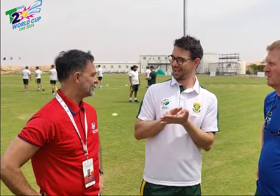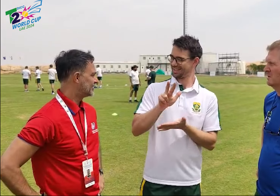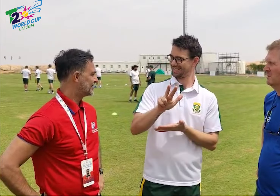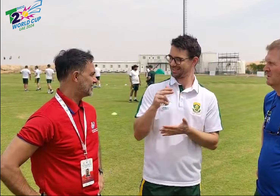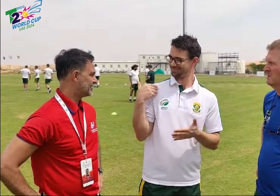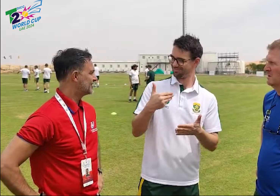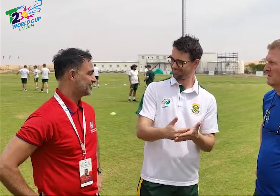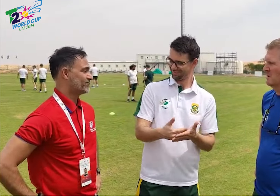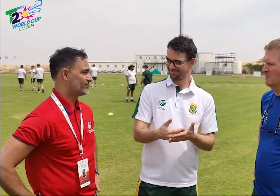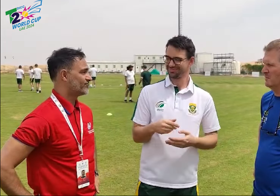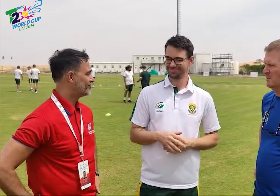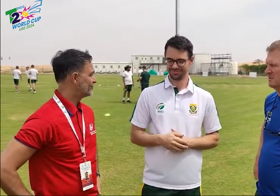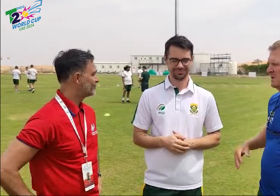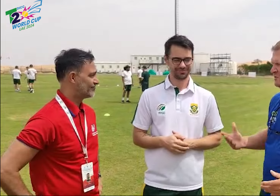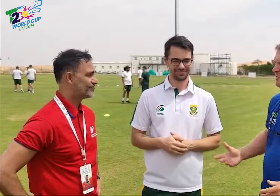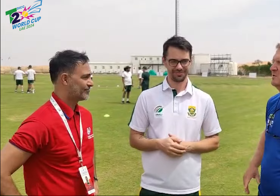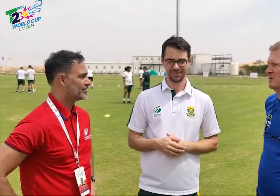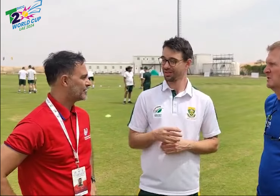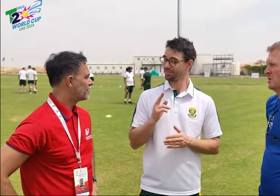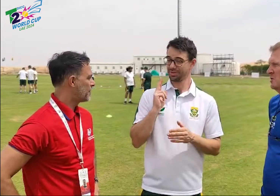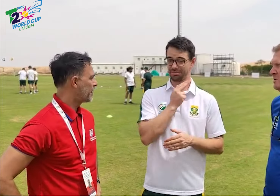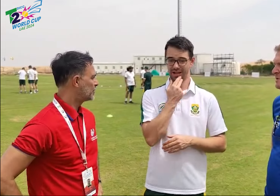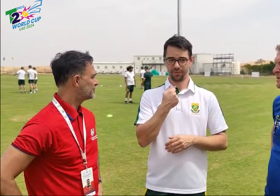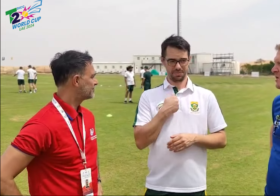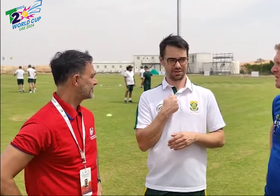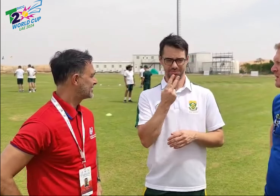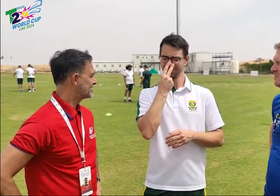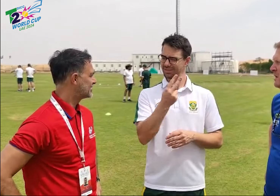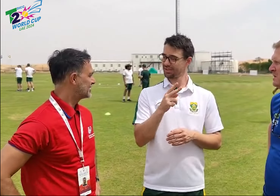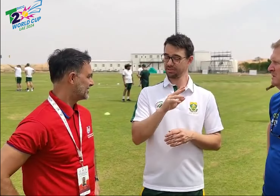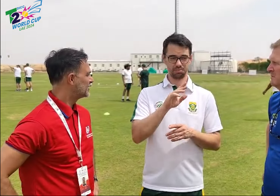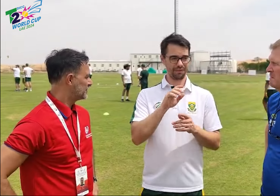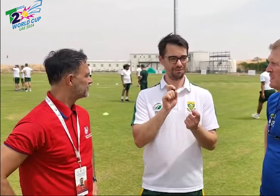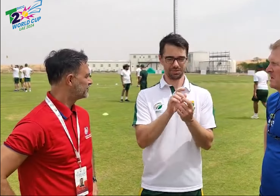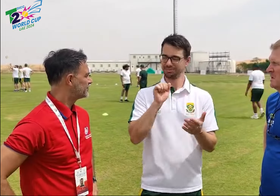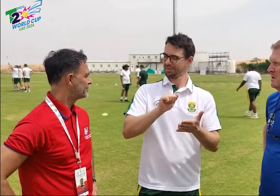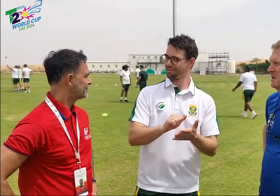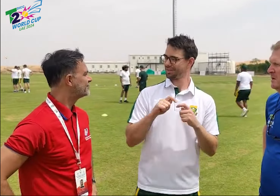2008. Pakistan. Nice for me to actually go and see how that is playing.